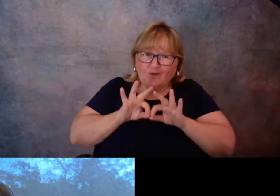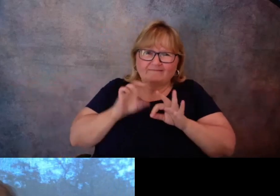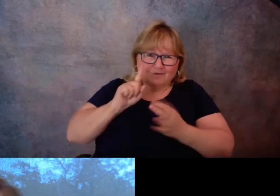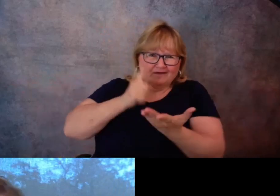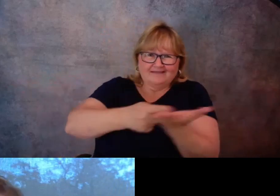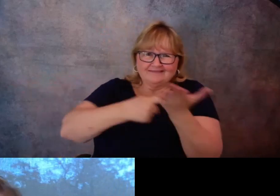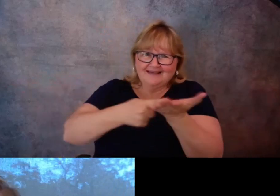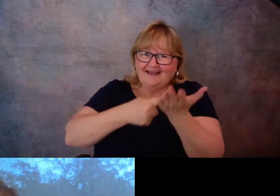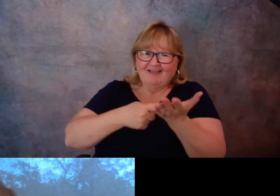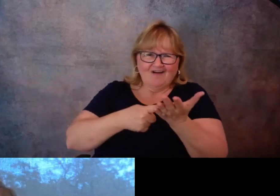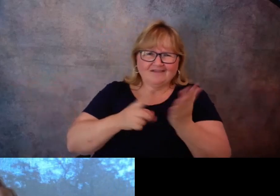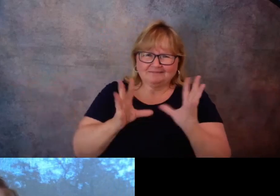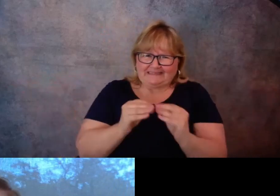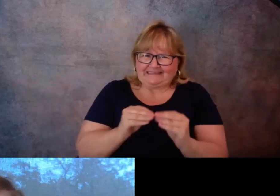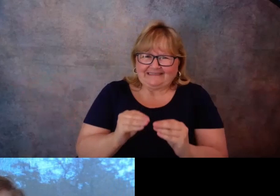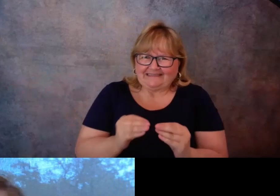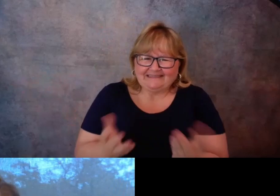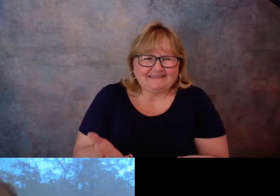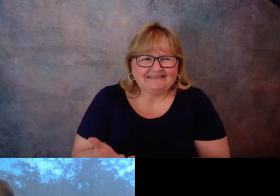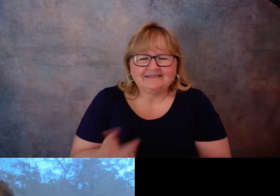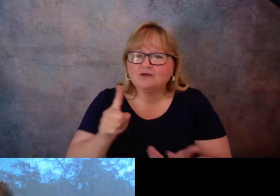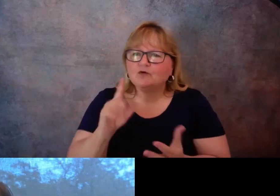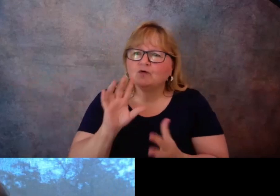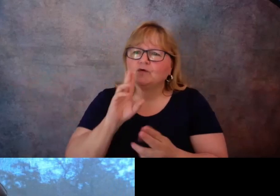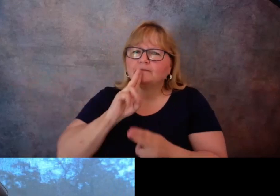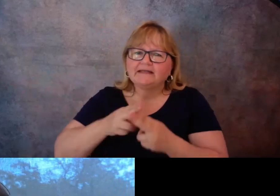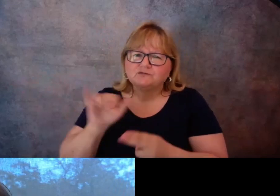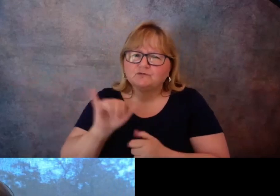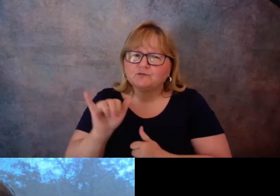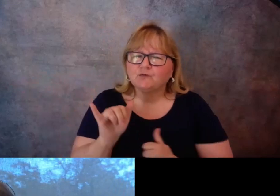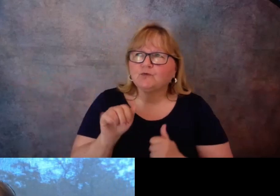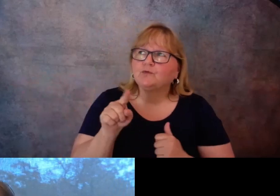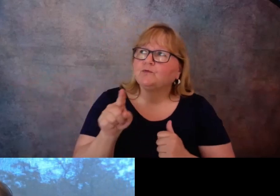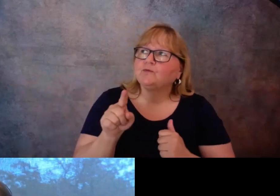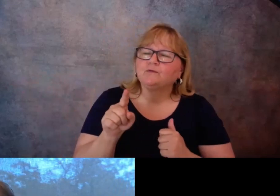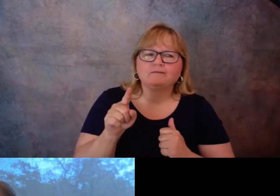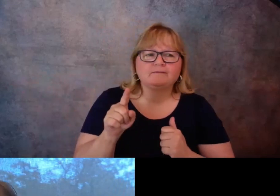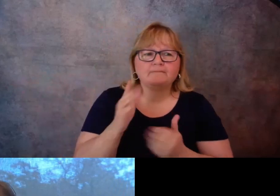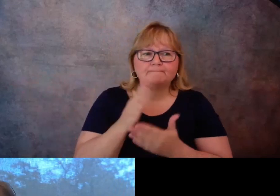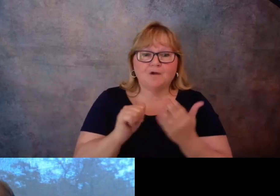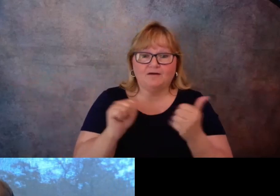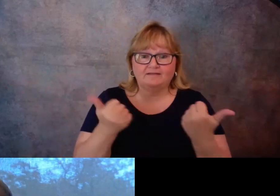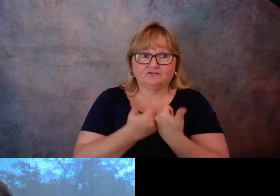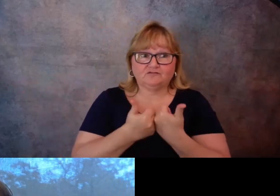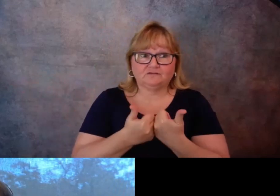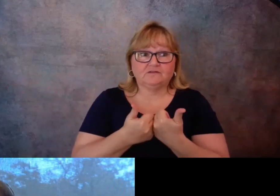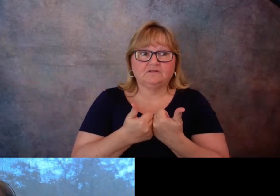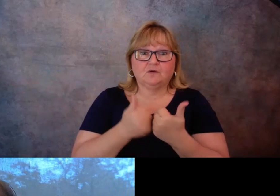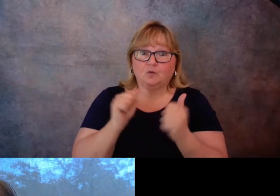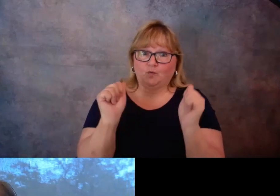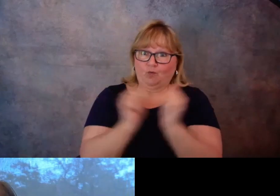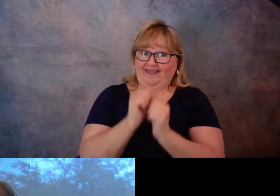sessions within the global community. You alluded to the fact, though, also that part of the challenge with the